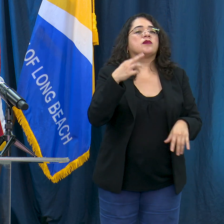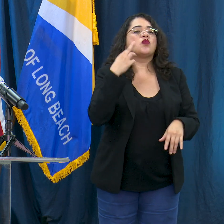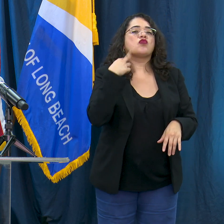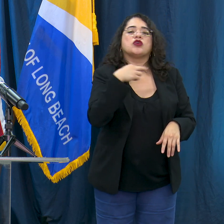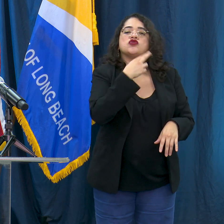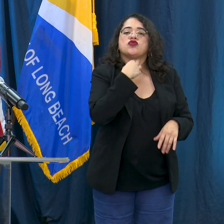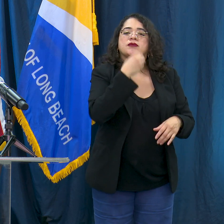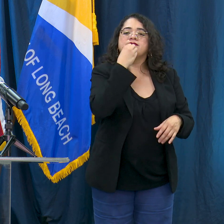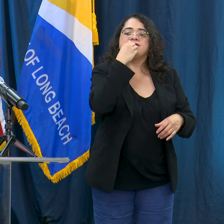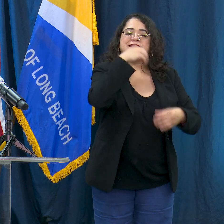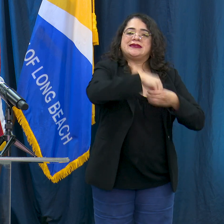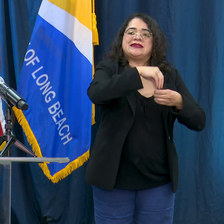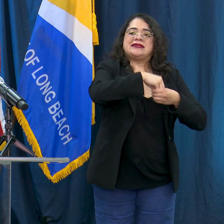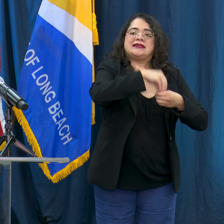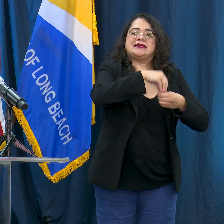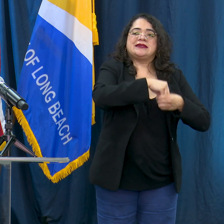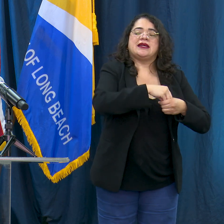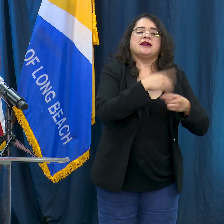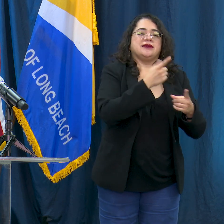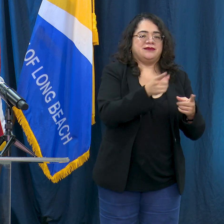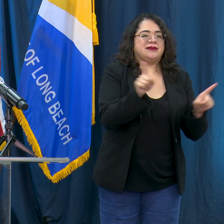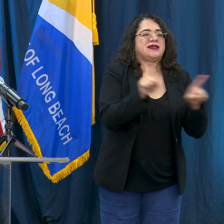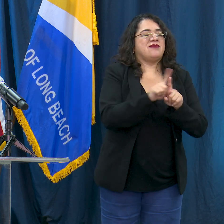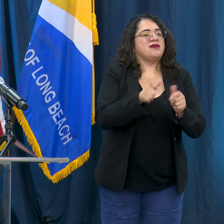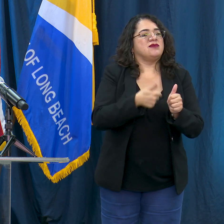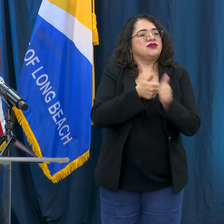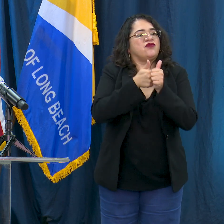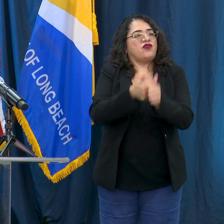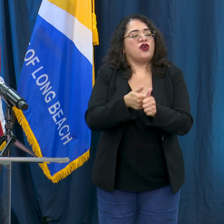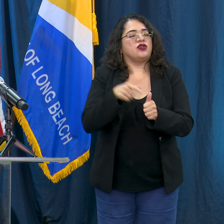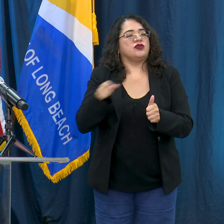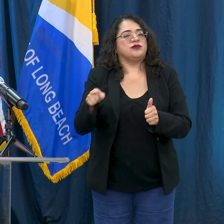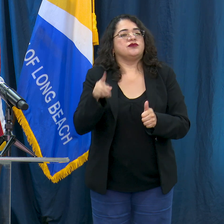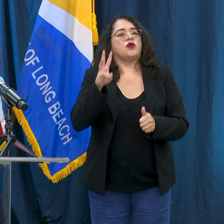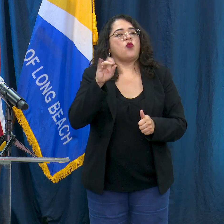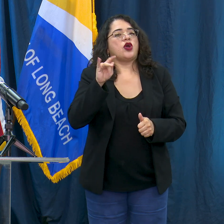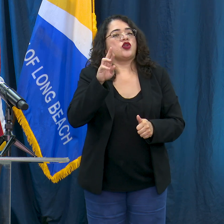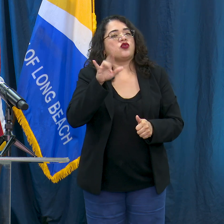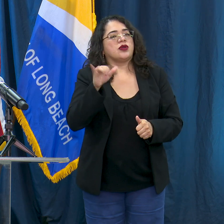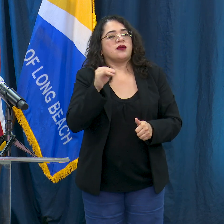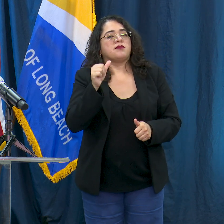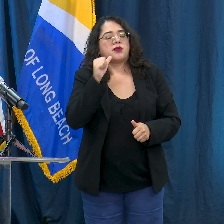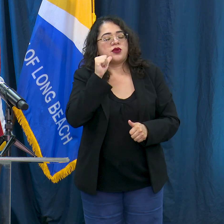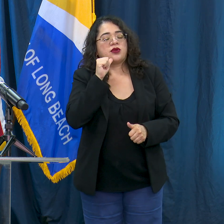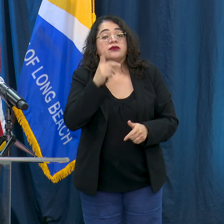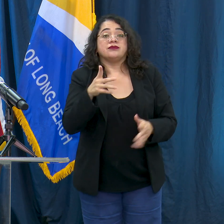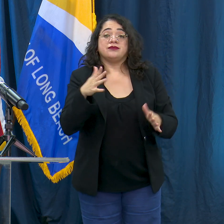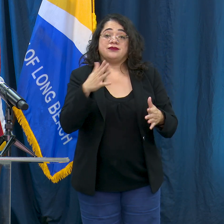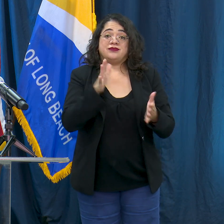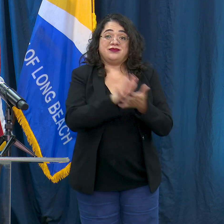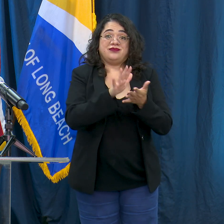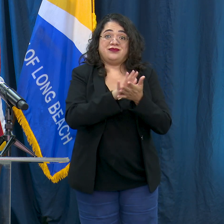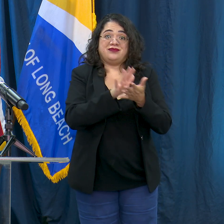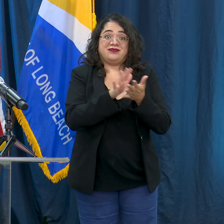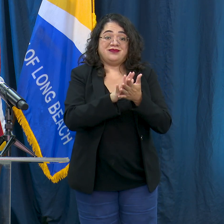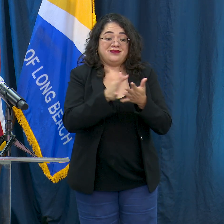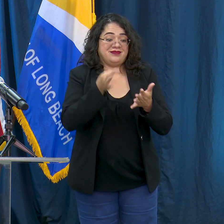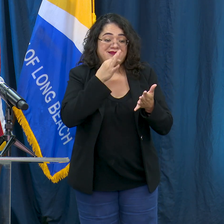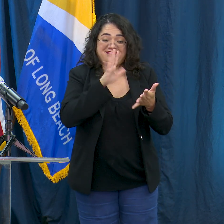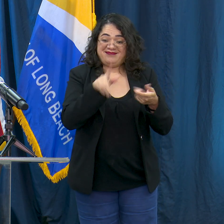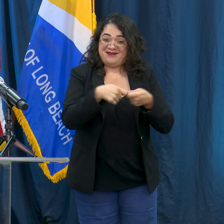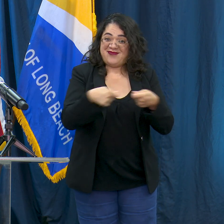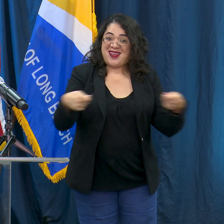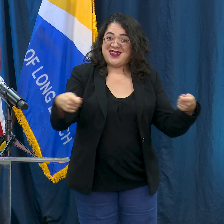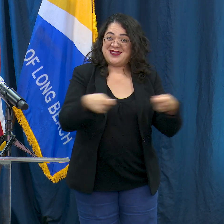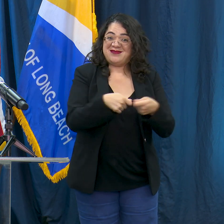dine-in restaurants, but you'll be hearing more about that moving forward. As schools transition to summer break, we know that parents have many questions as what they're going to do for